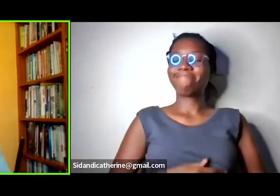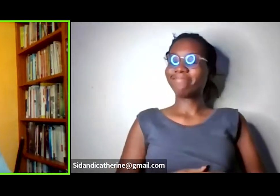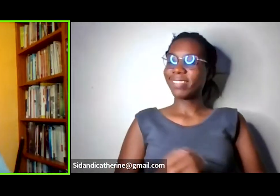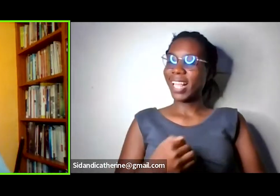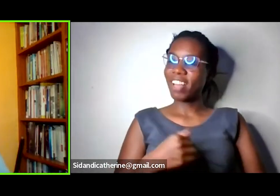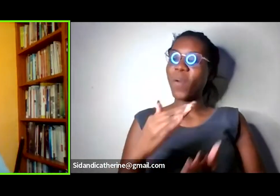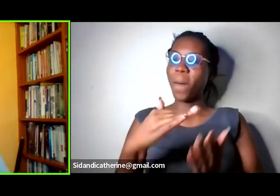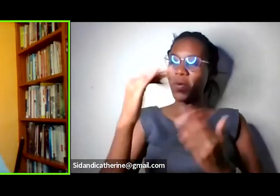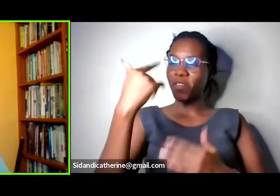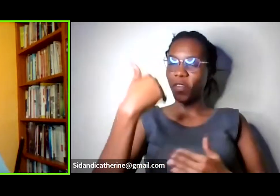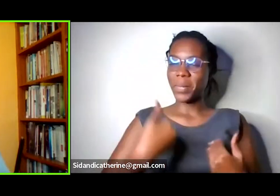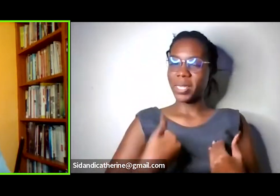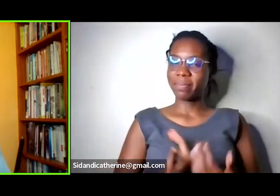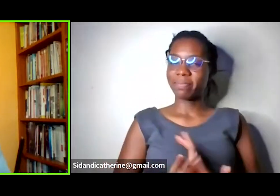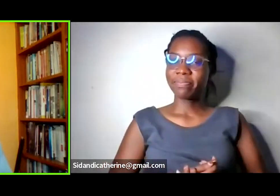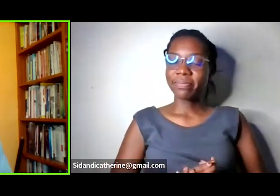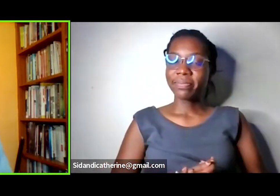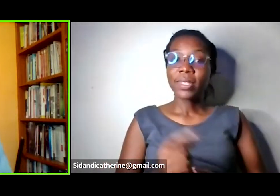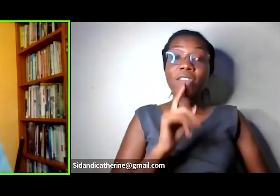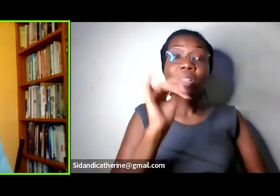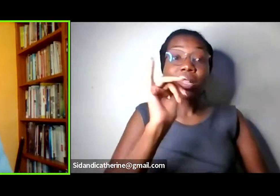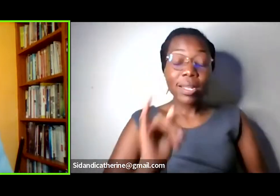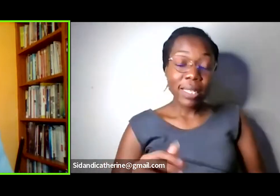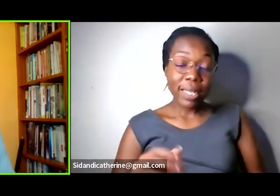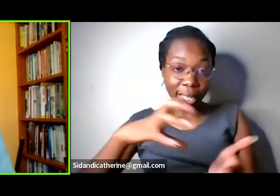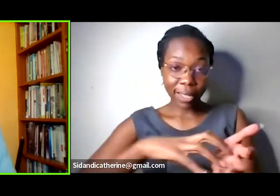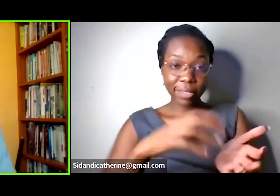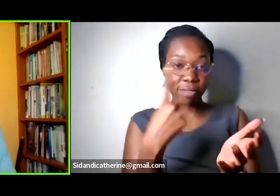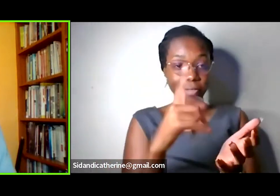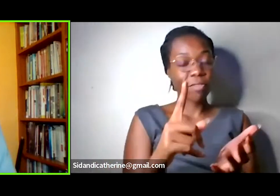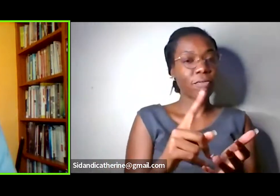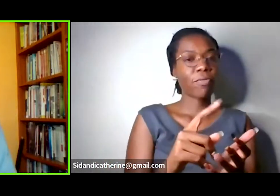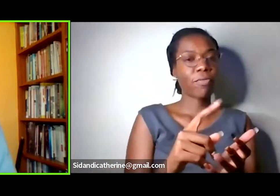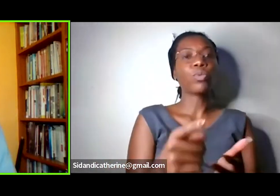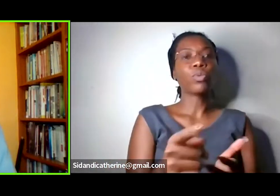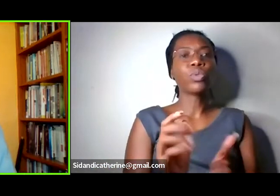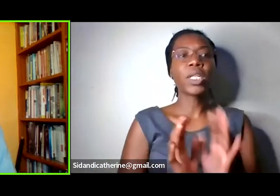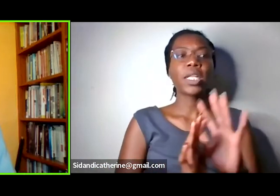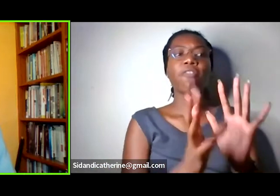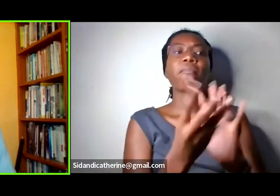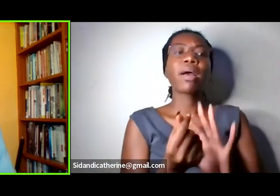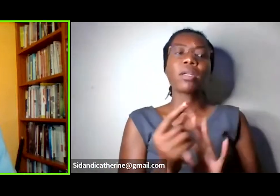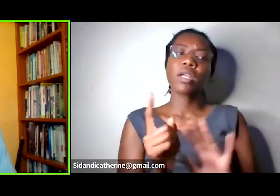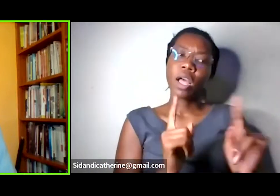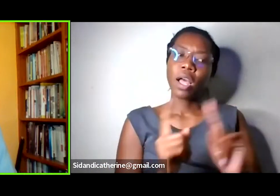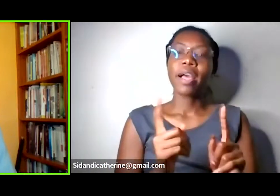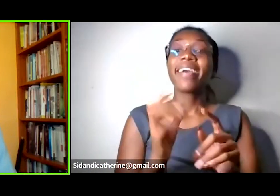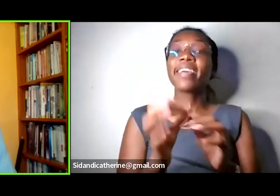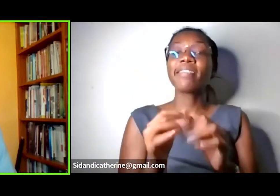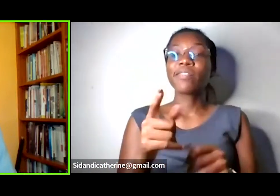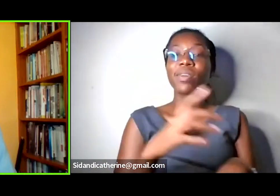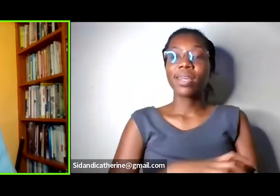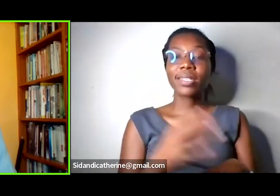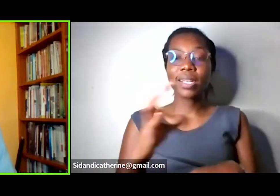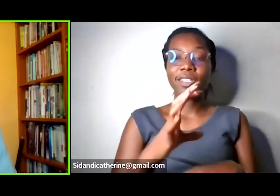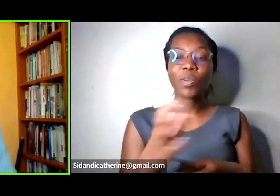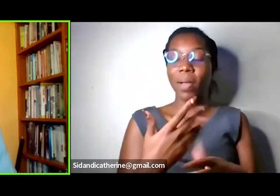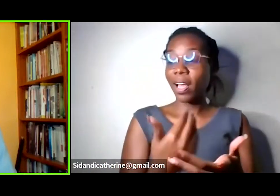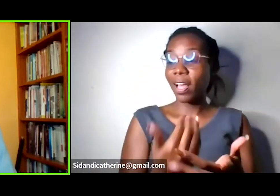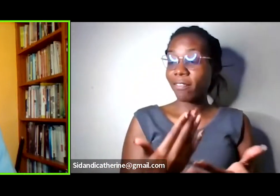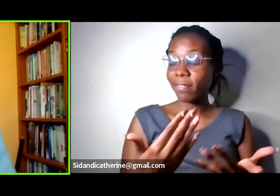me? Do you have more for me? Do you have more for me? So two things there in terms